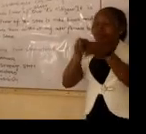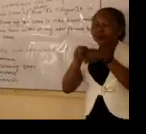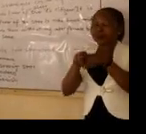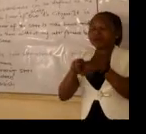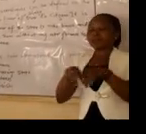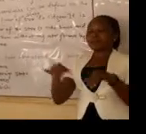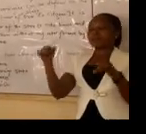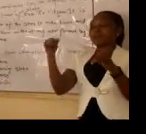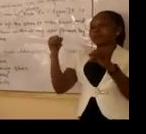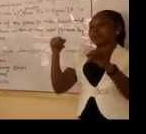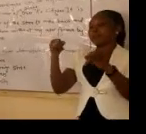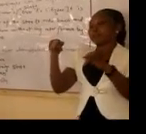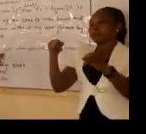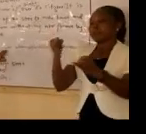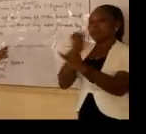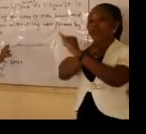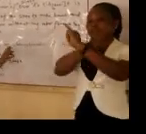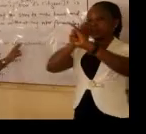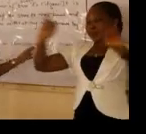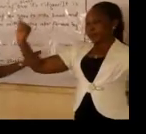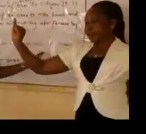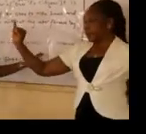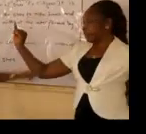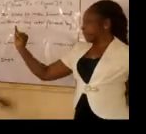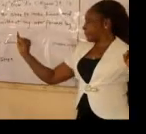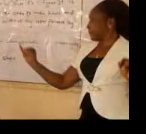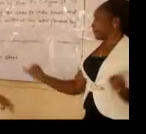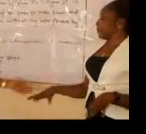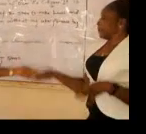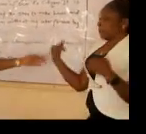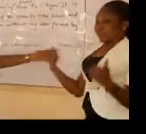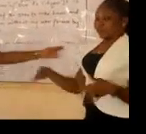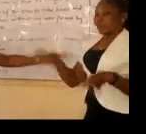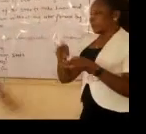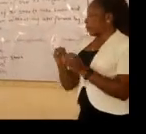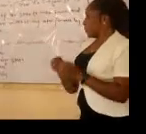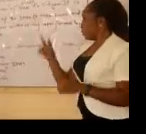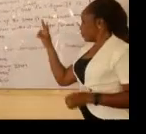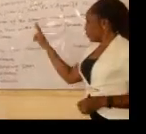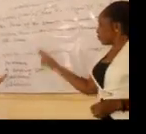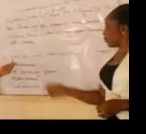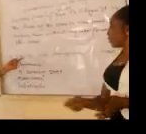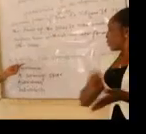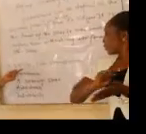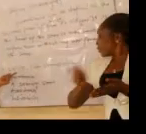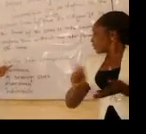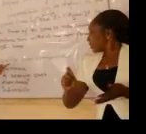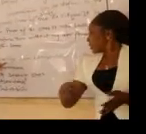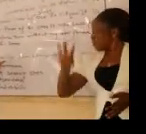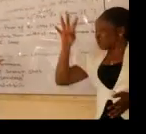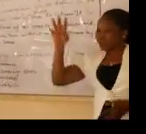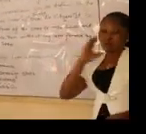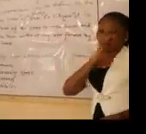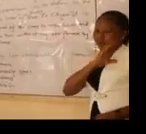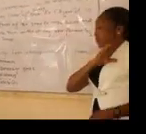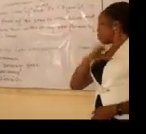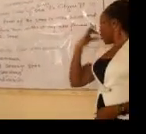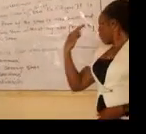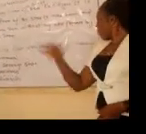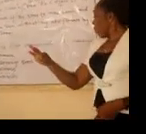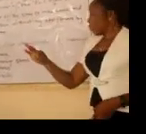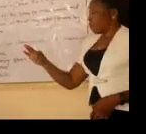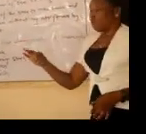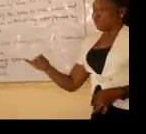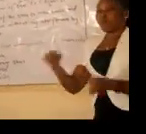Number 1B, they said we should outline 4 characteristics of what? Sovereignty. So I think outline here means what?